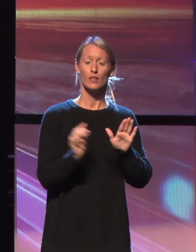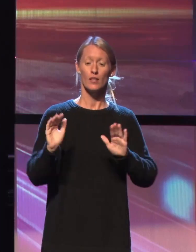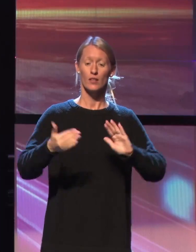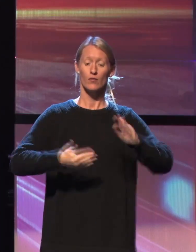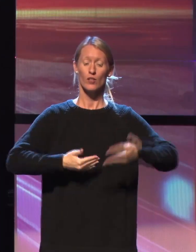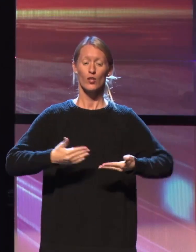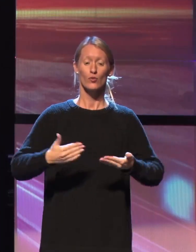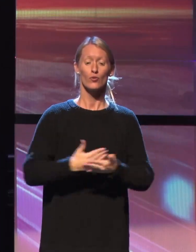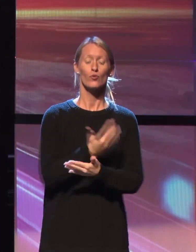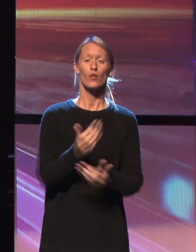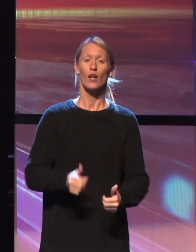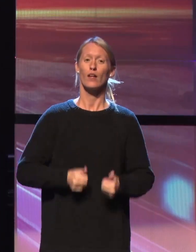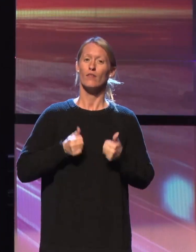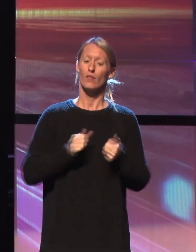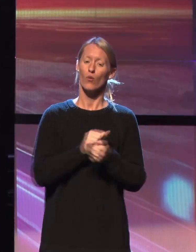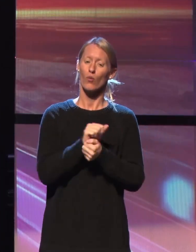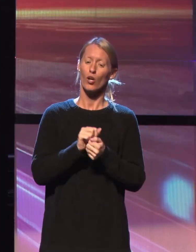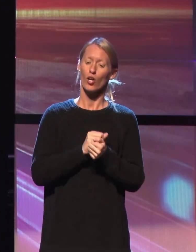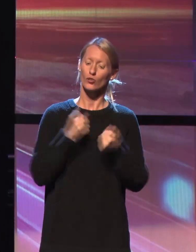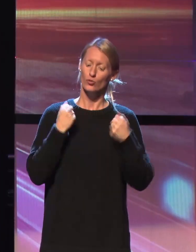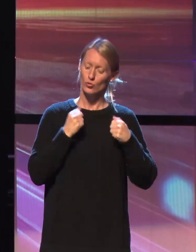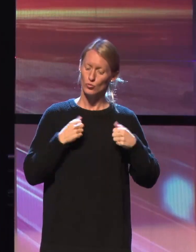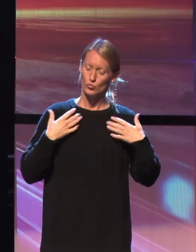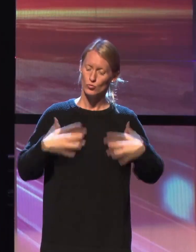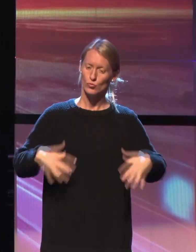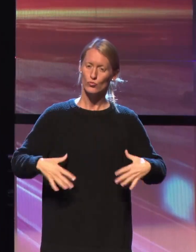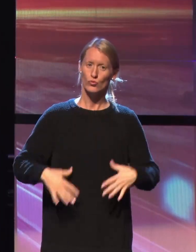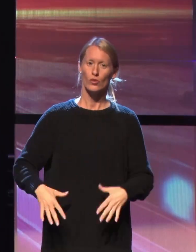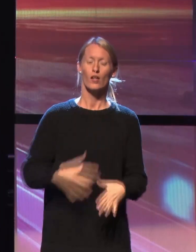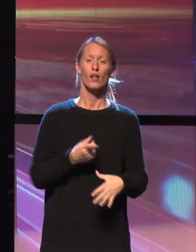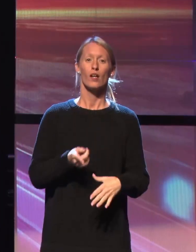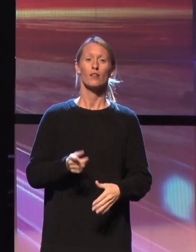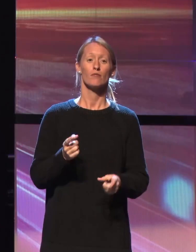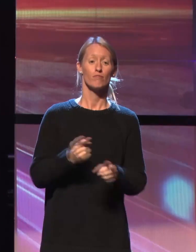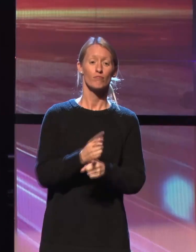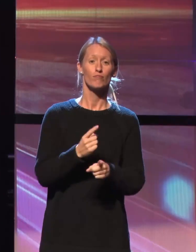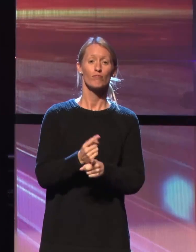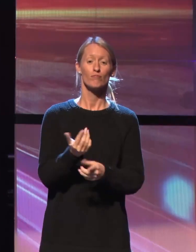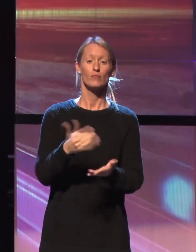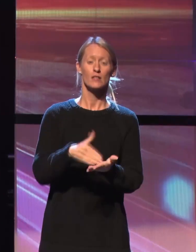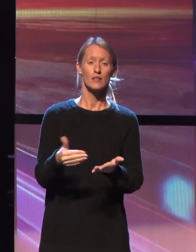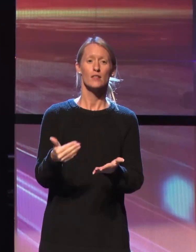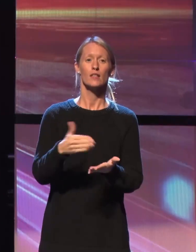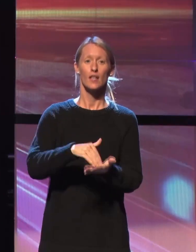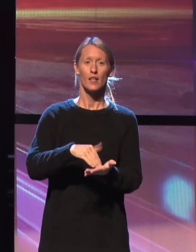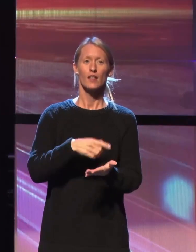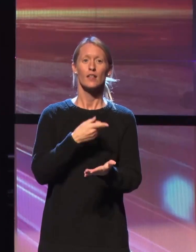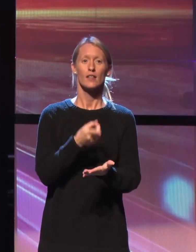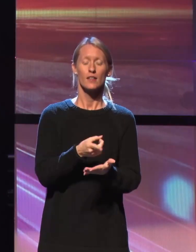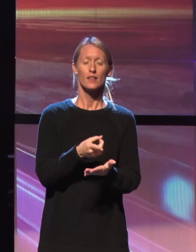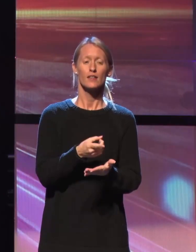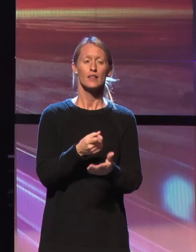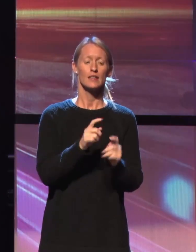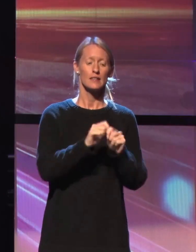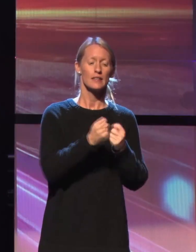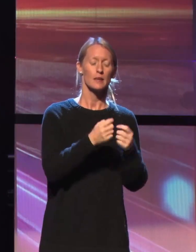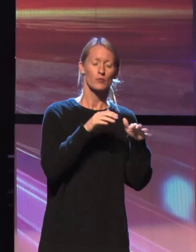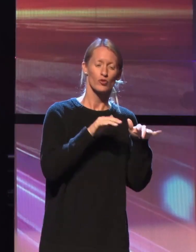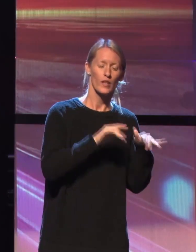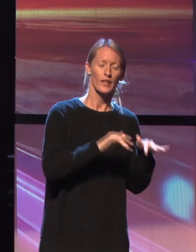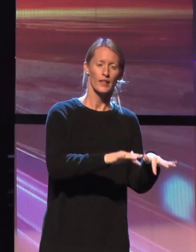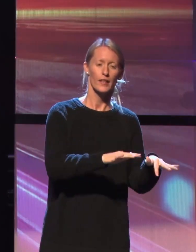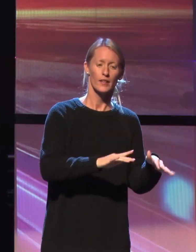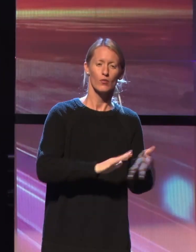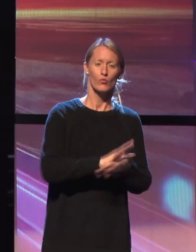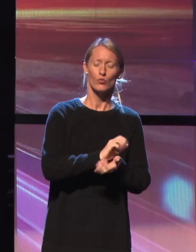new life to wash our clothes, is just saying, I've got to regularly get the filth off of me of Team Dragon, because it's corrosive and it's corruptive of